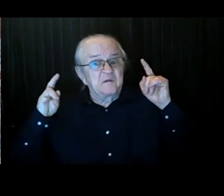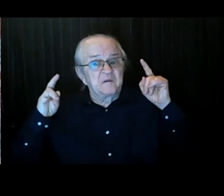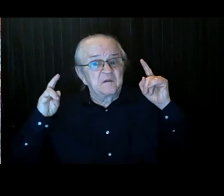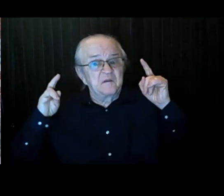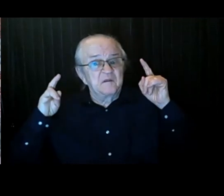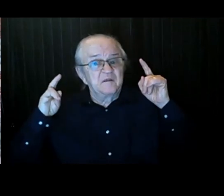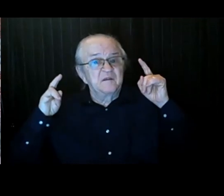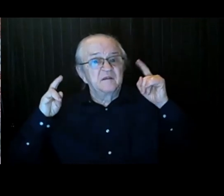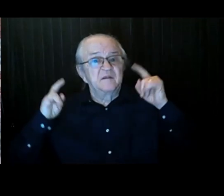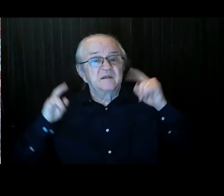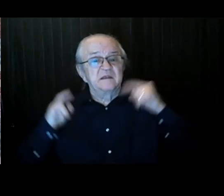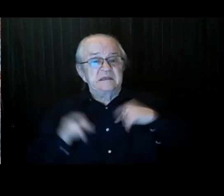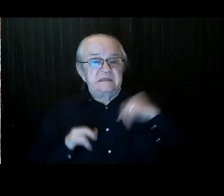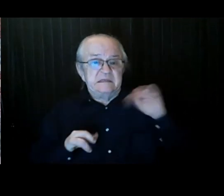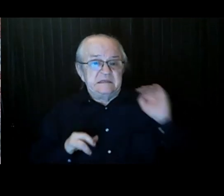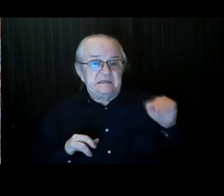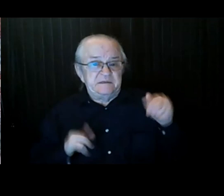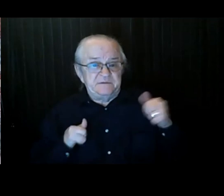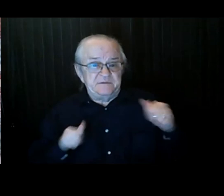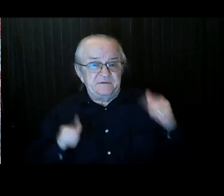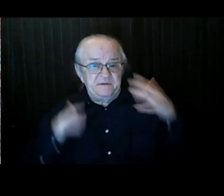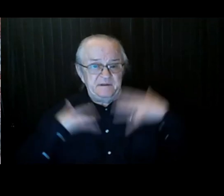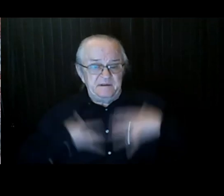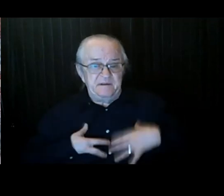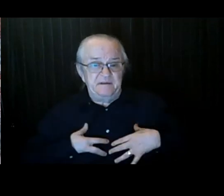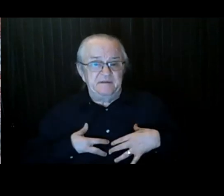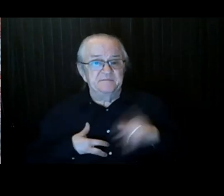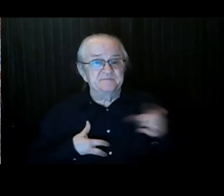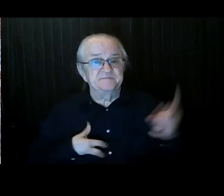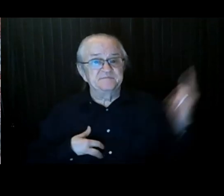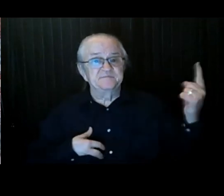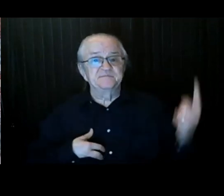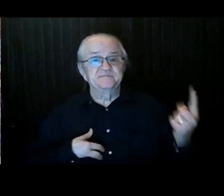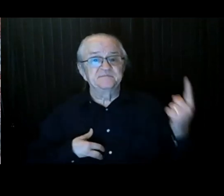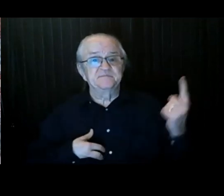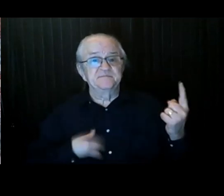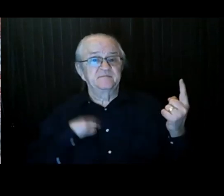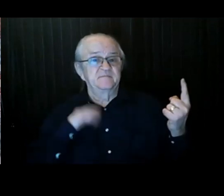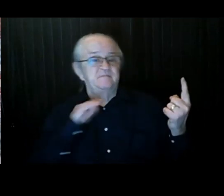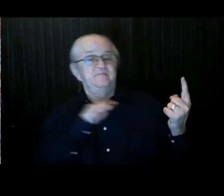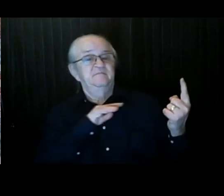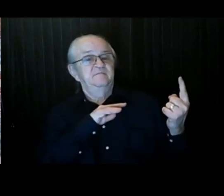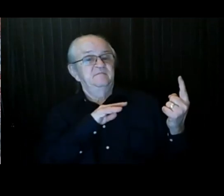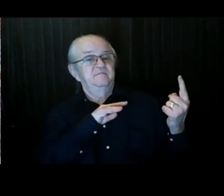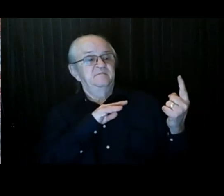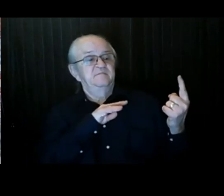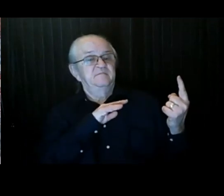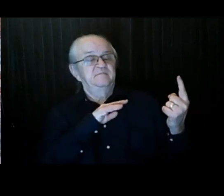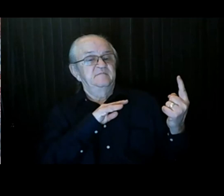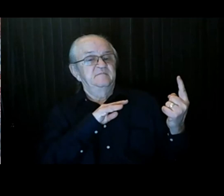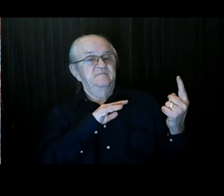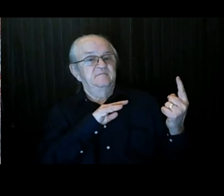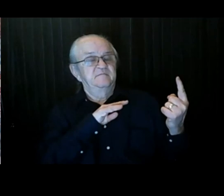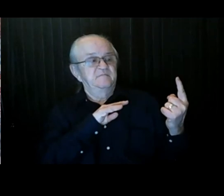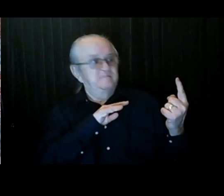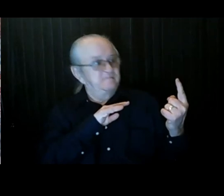I got Cindy to try it on. And when she came out, I looked at her. And I thought I was looking at